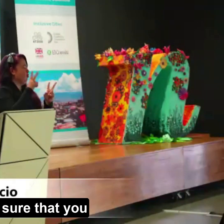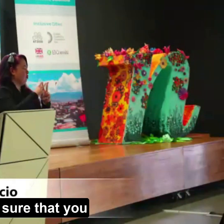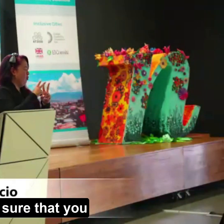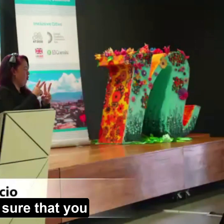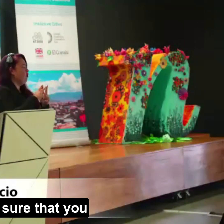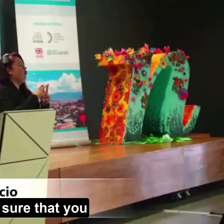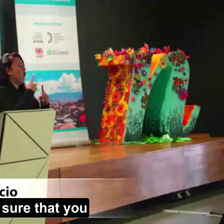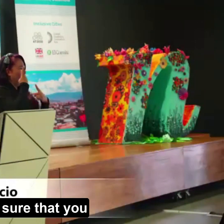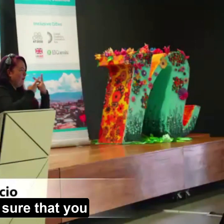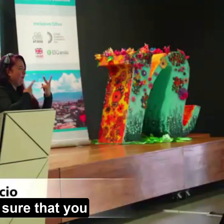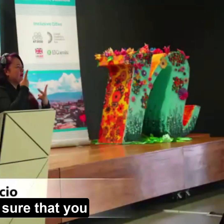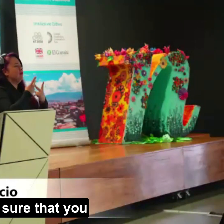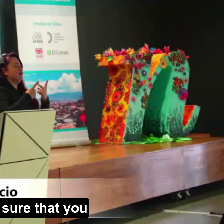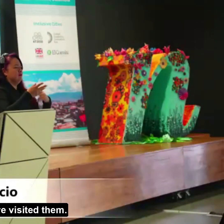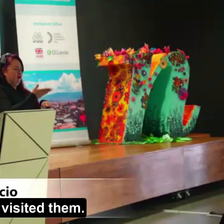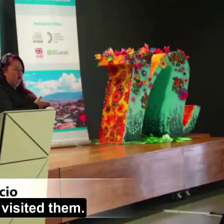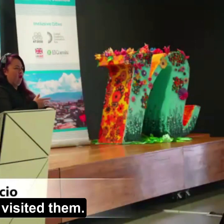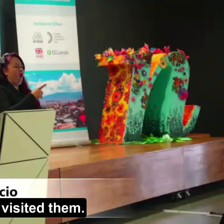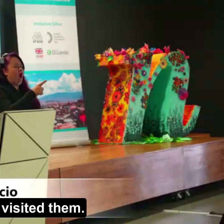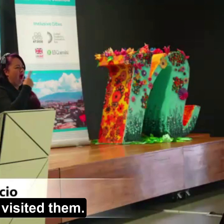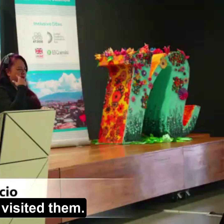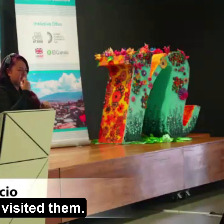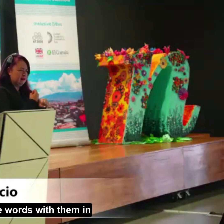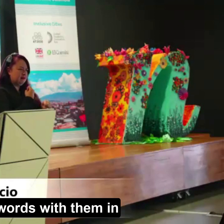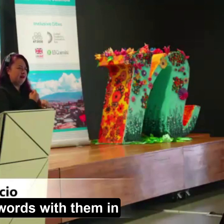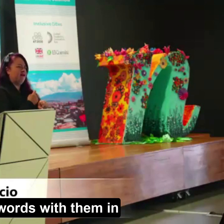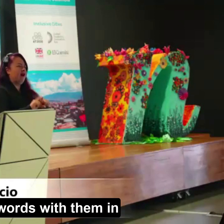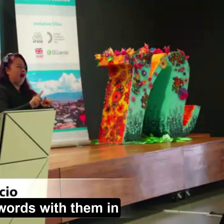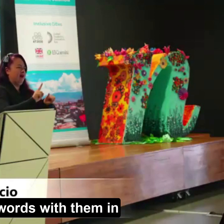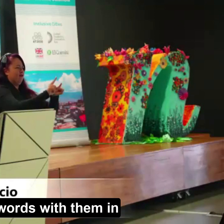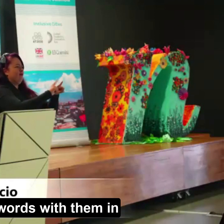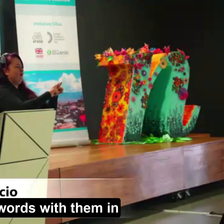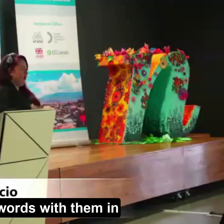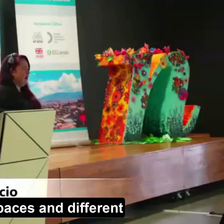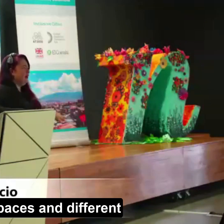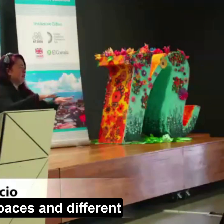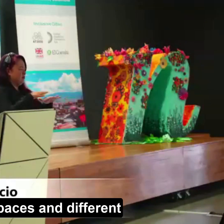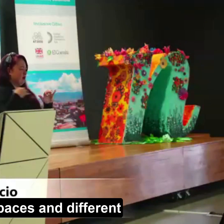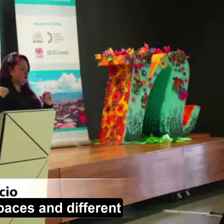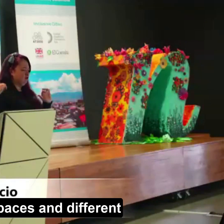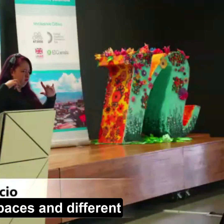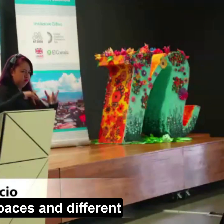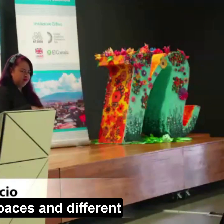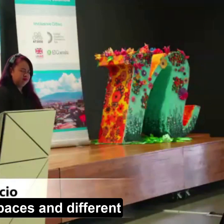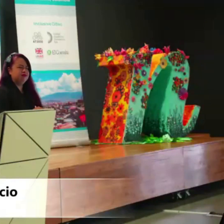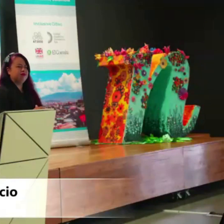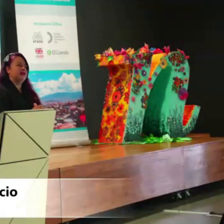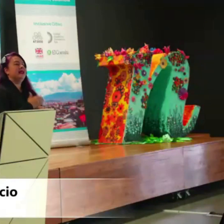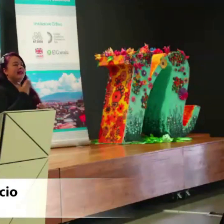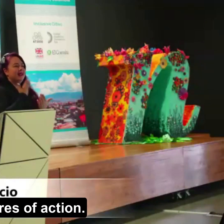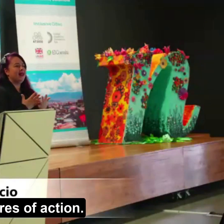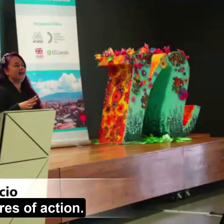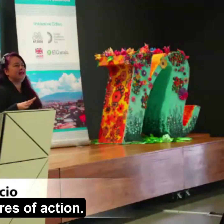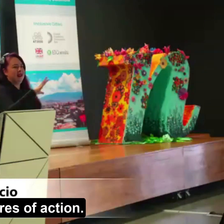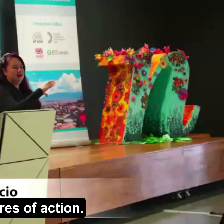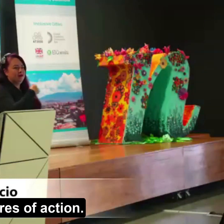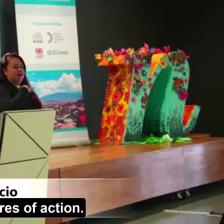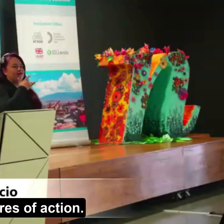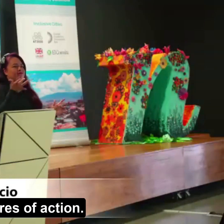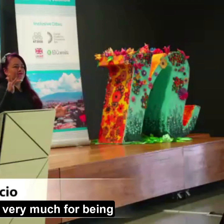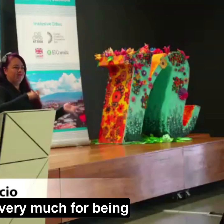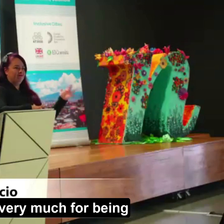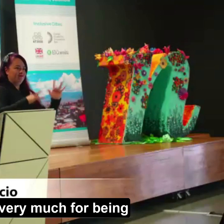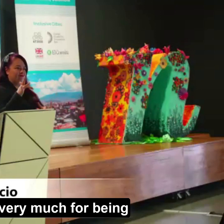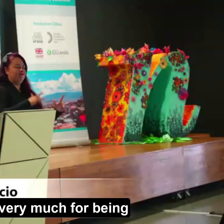I'm sure that you have visited them, you have worked with them in different spaces and different spheres